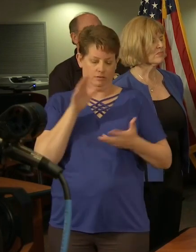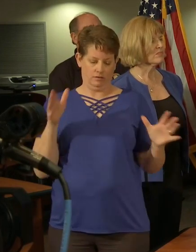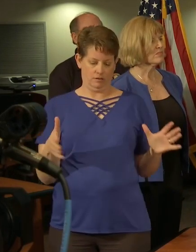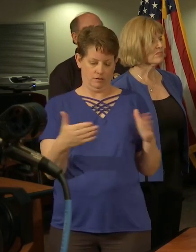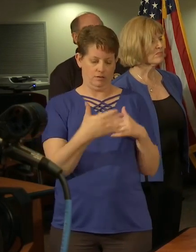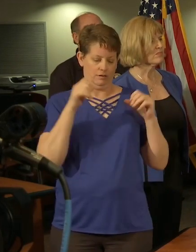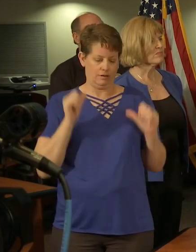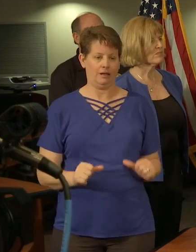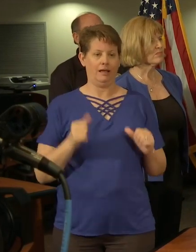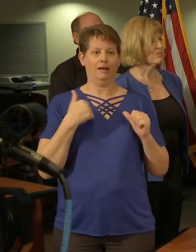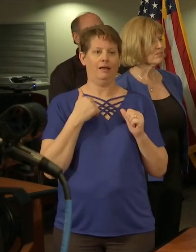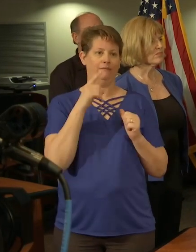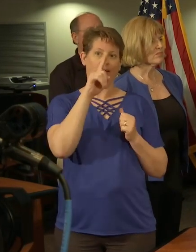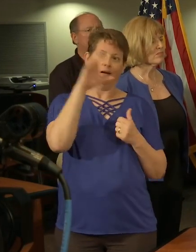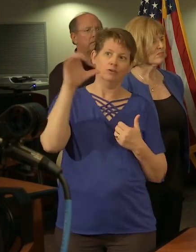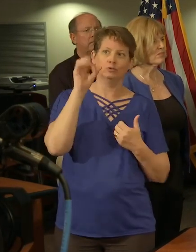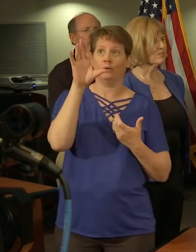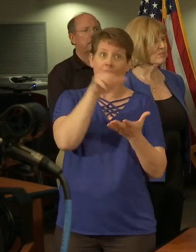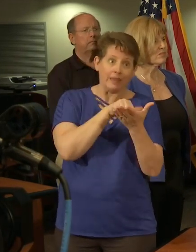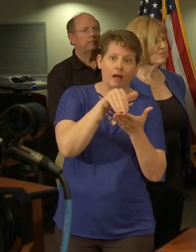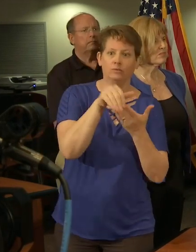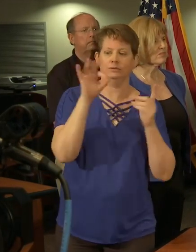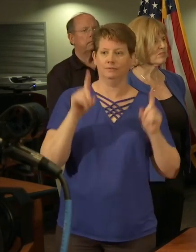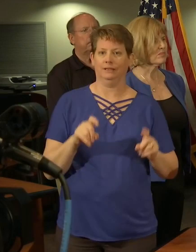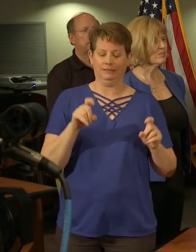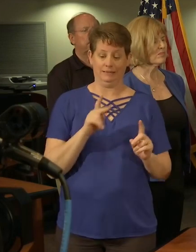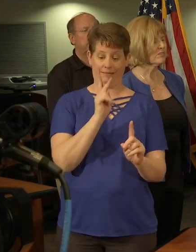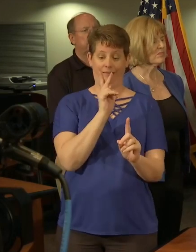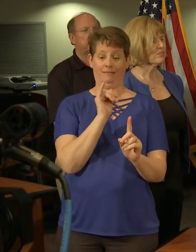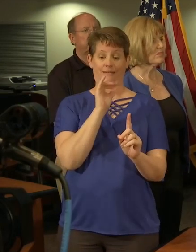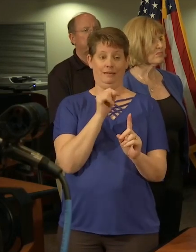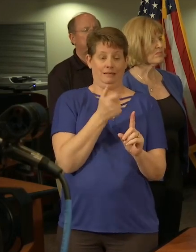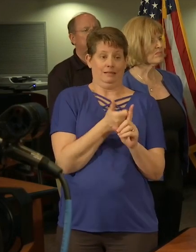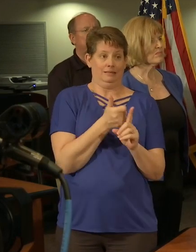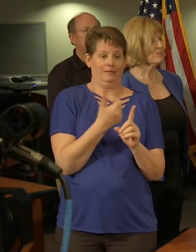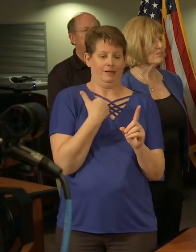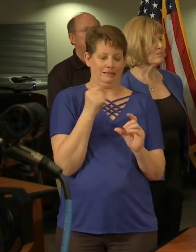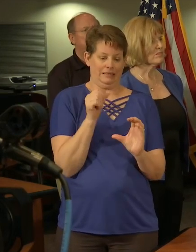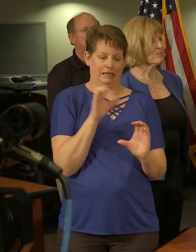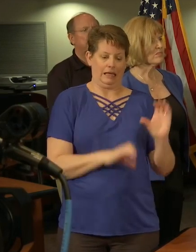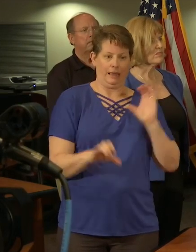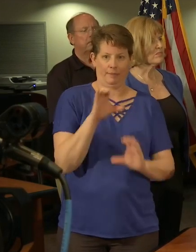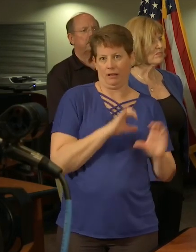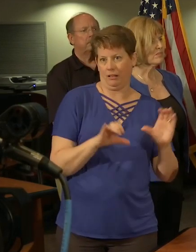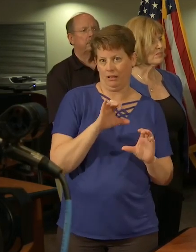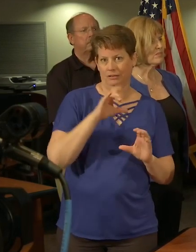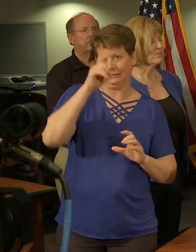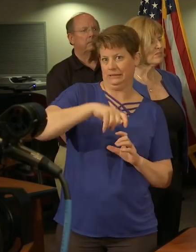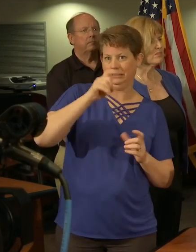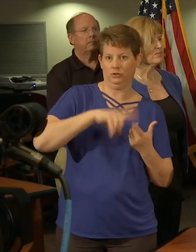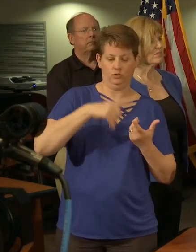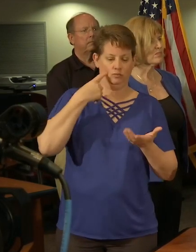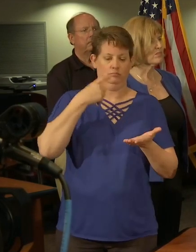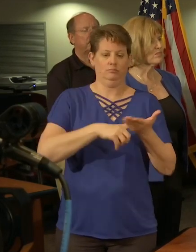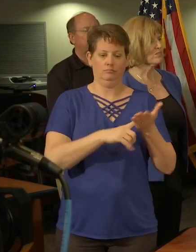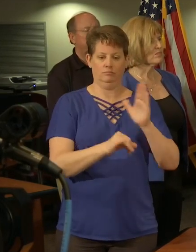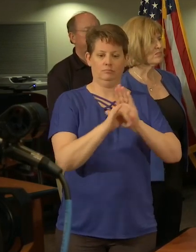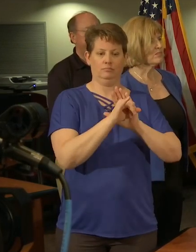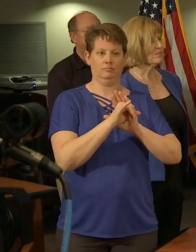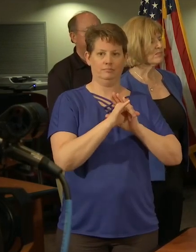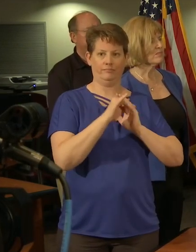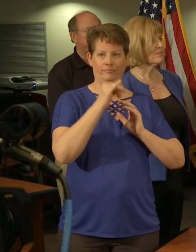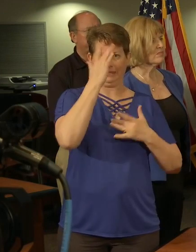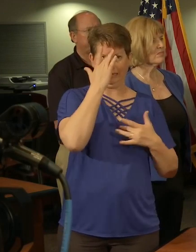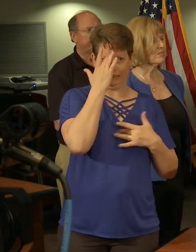perform hundreds or thousands of tests. The kit contains the chemical reagents to detect the virus. So the